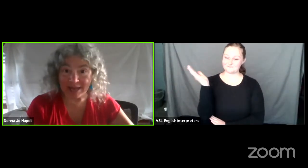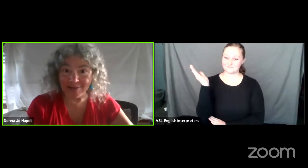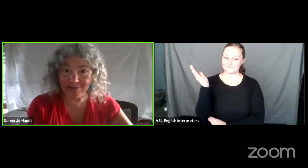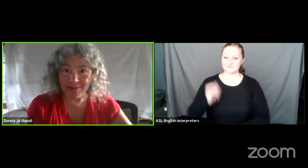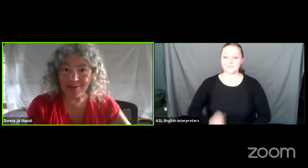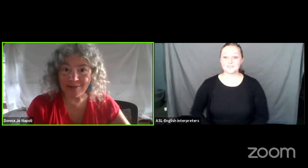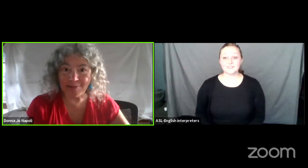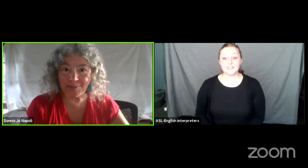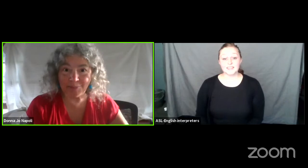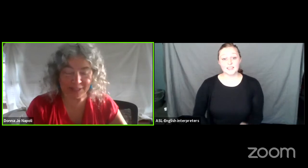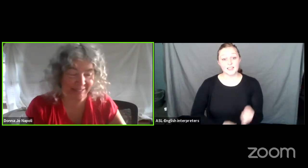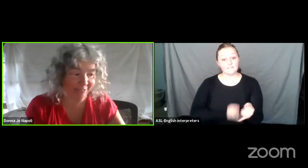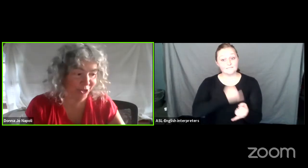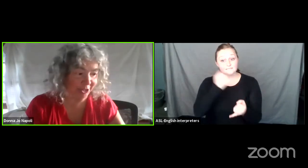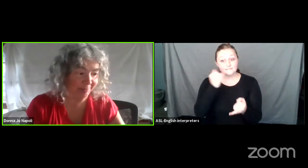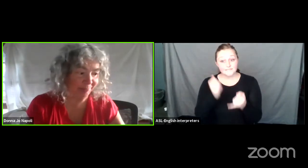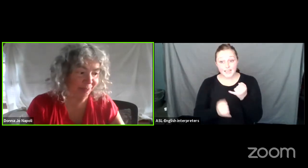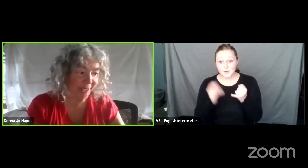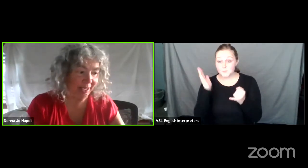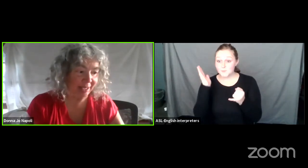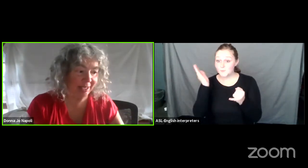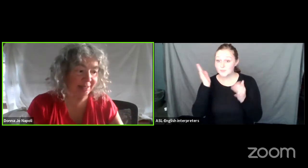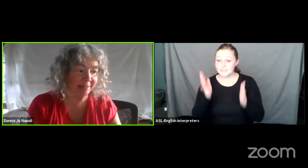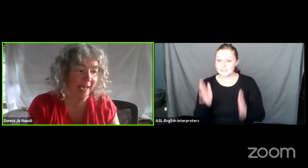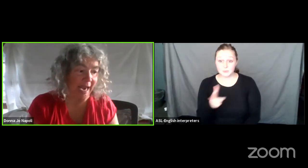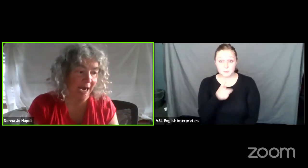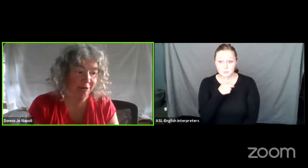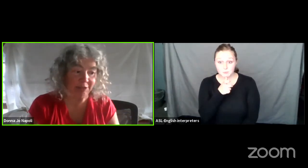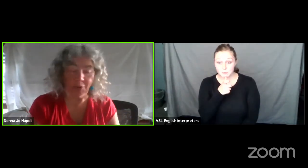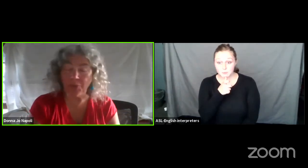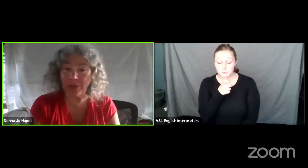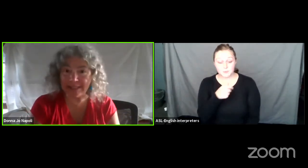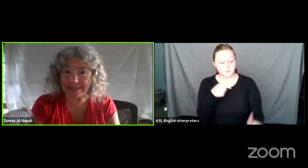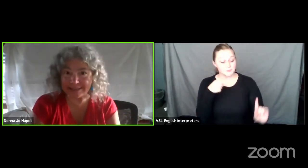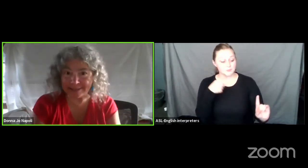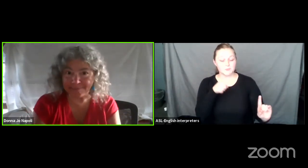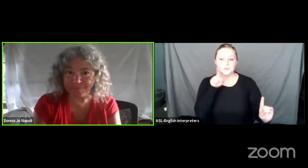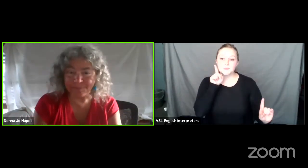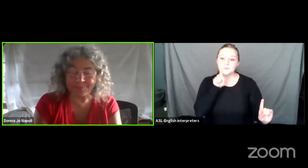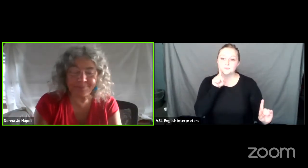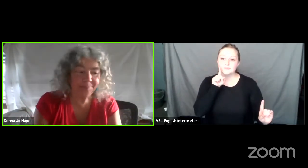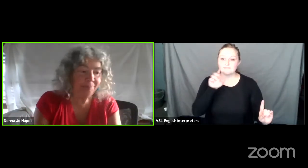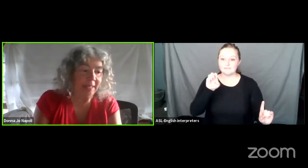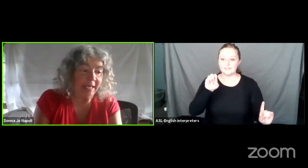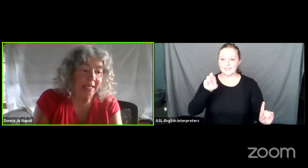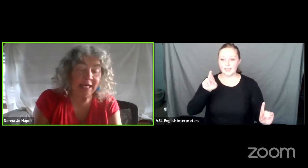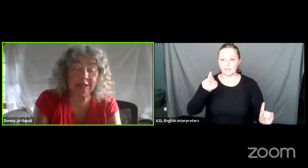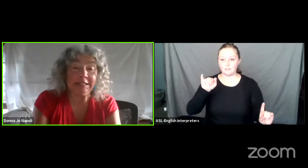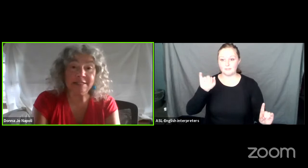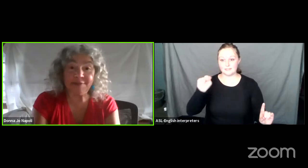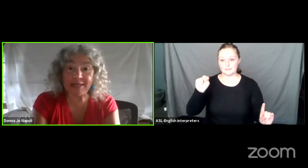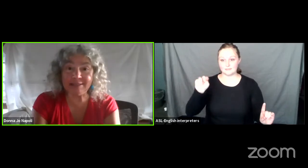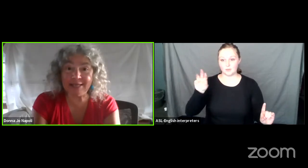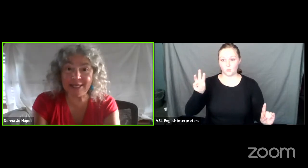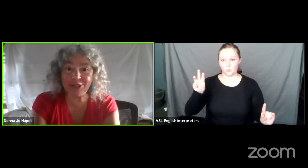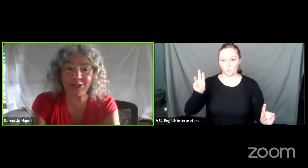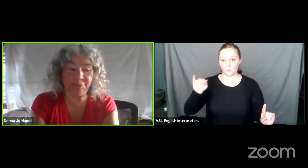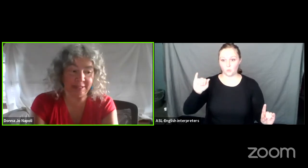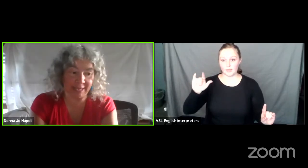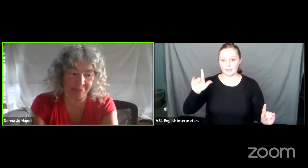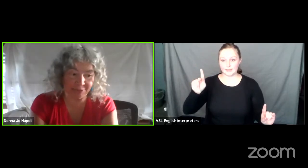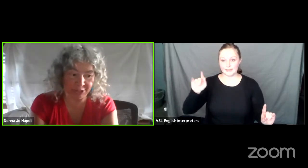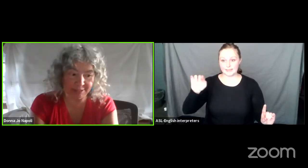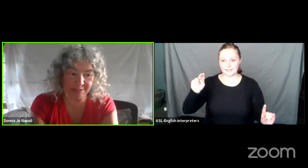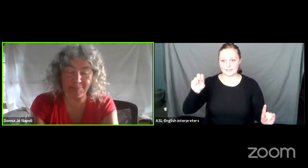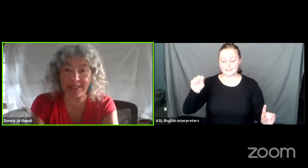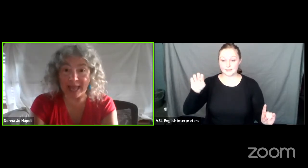Our final presenter is Erin Wilkinson. Erin's fascination